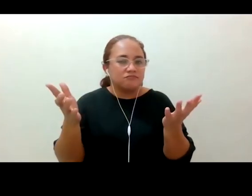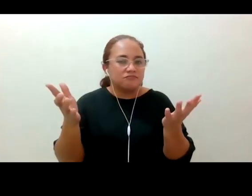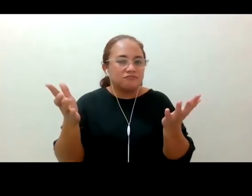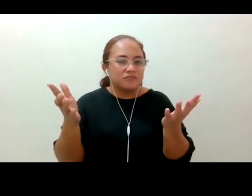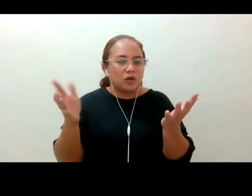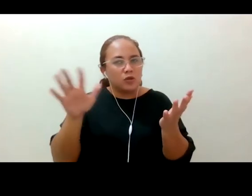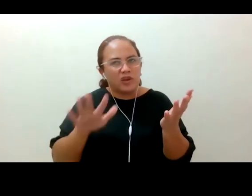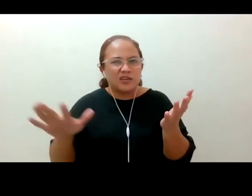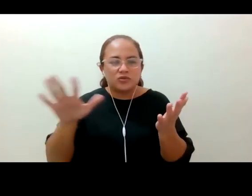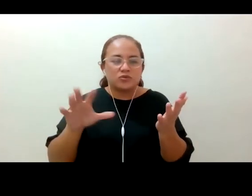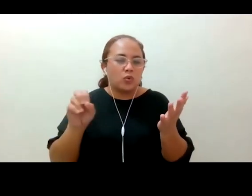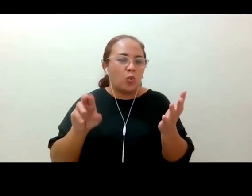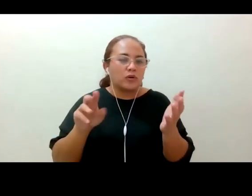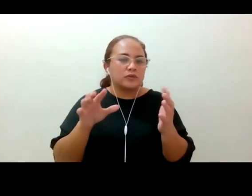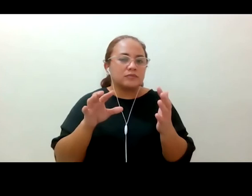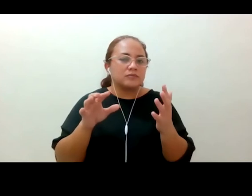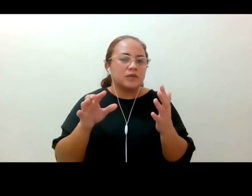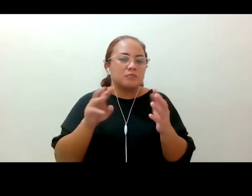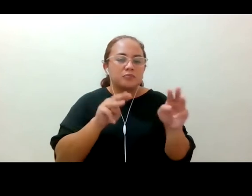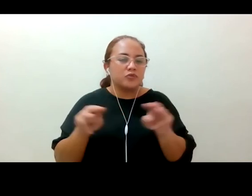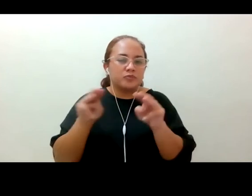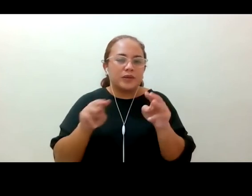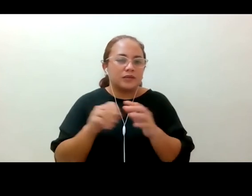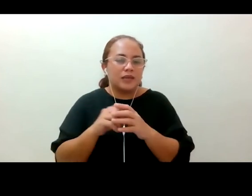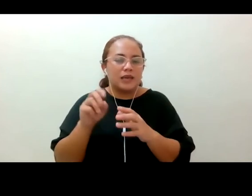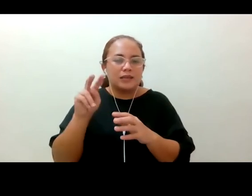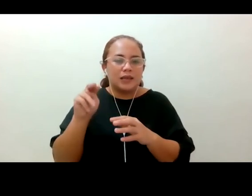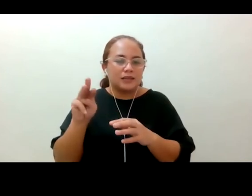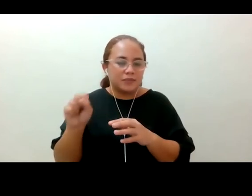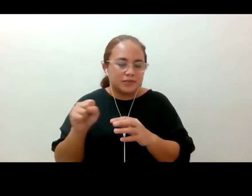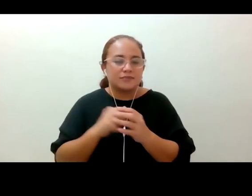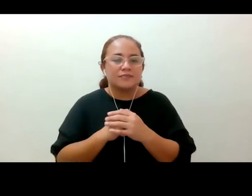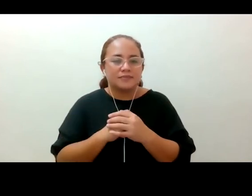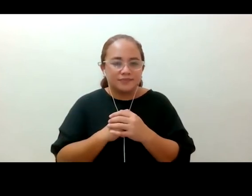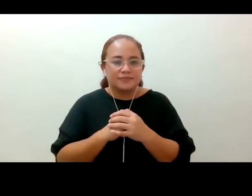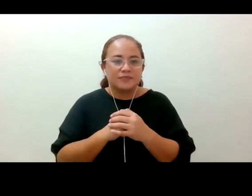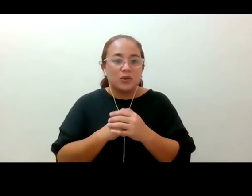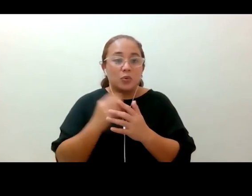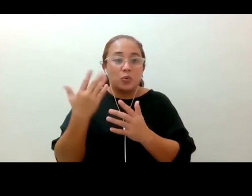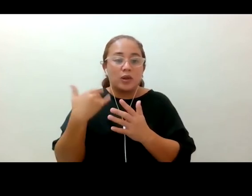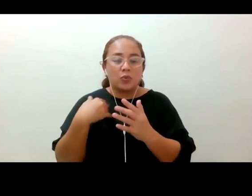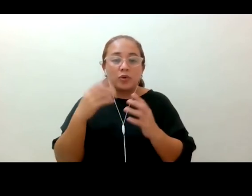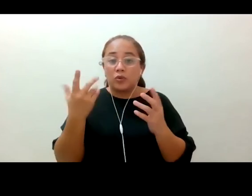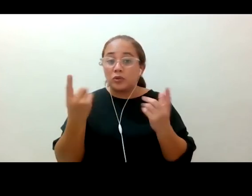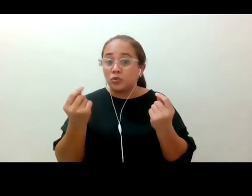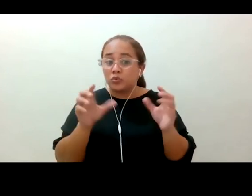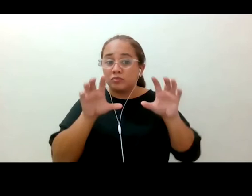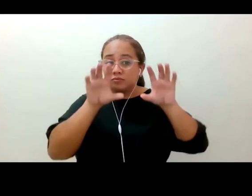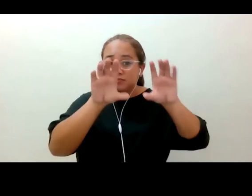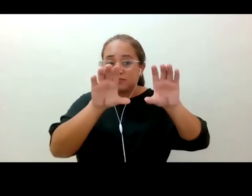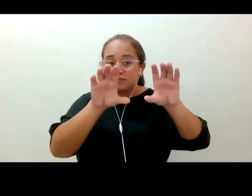either location or especially about movement and non-manuals, because they'll be side by side in the